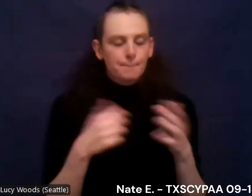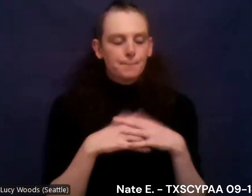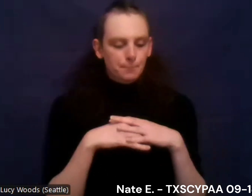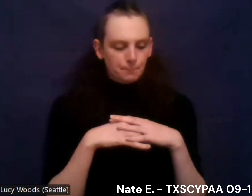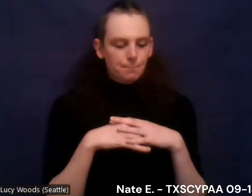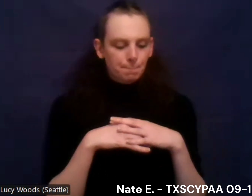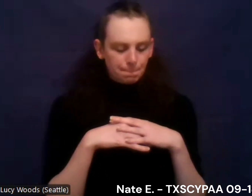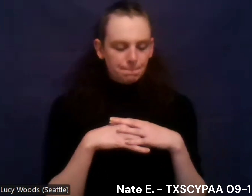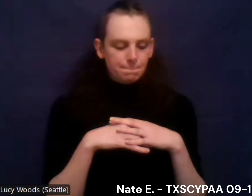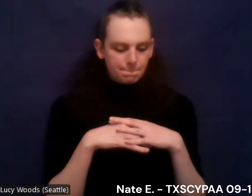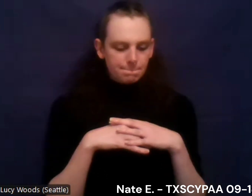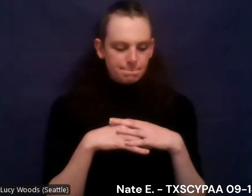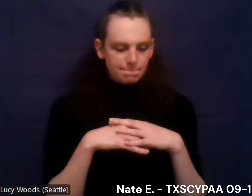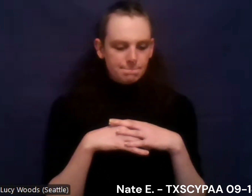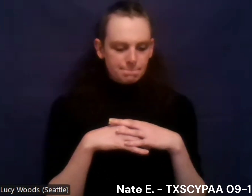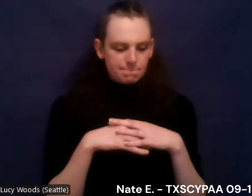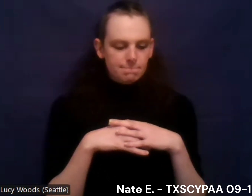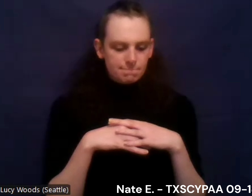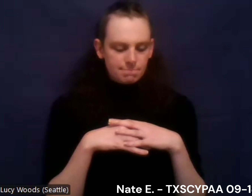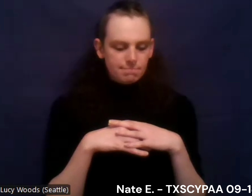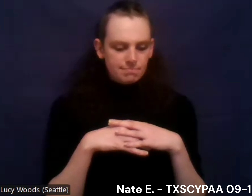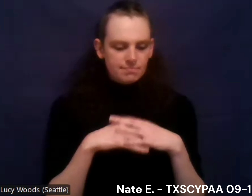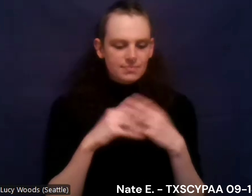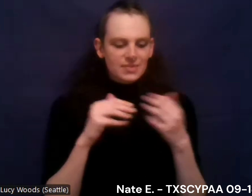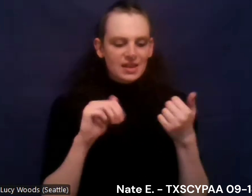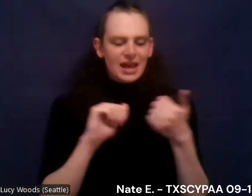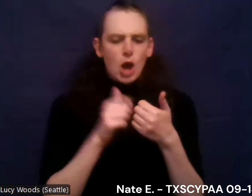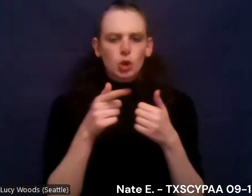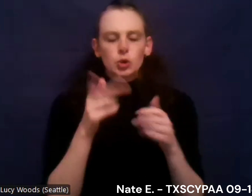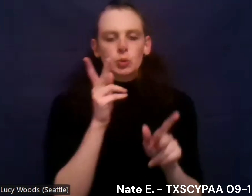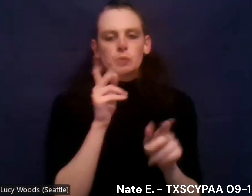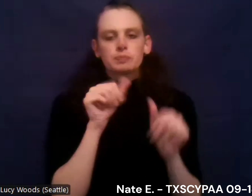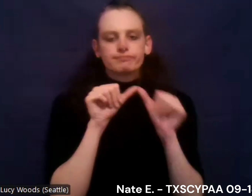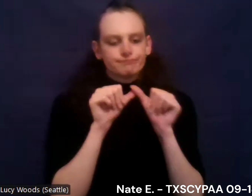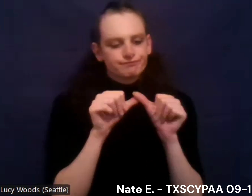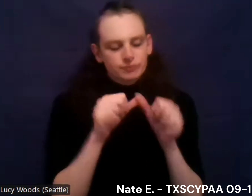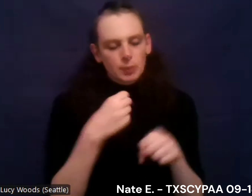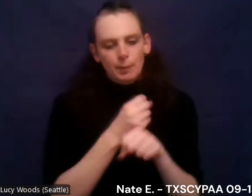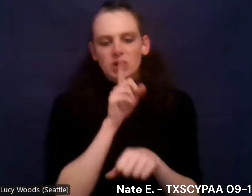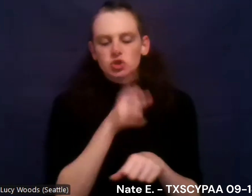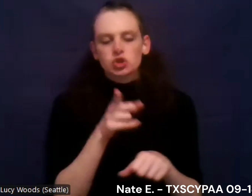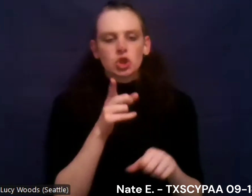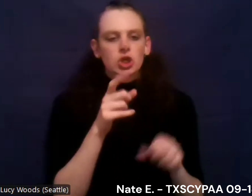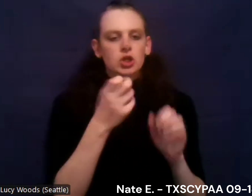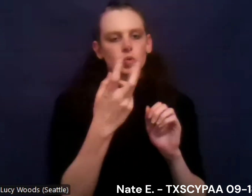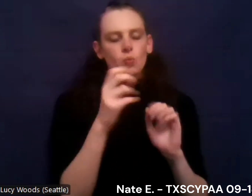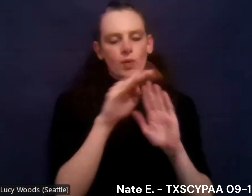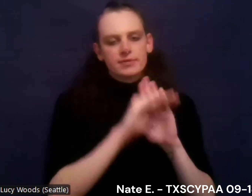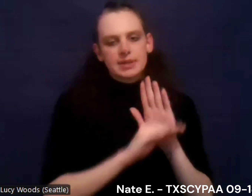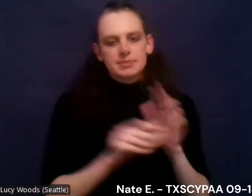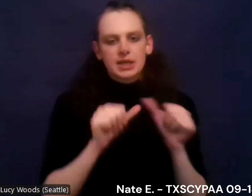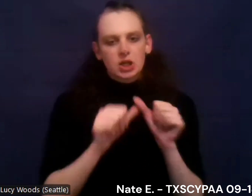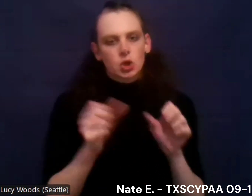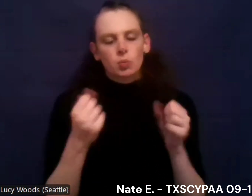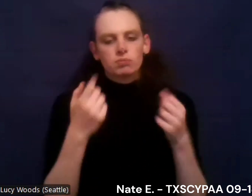what things do you have to do to keep the 12 steps working for you on a daily basis? So thanks for letting me share.